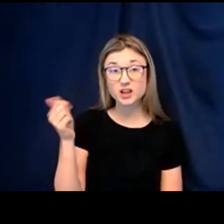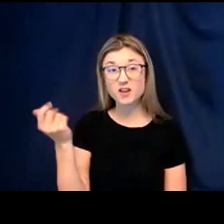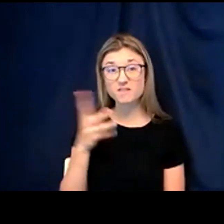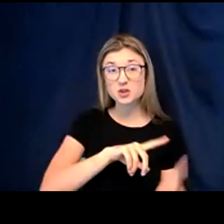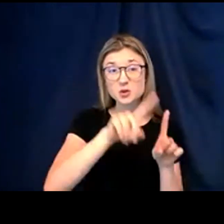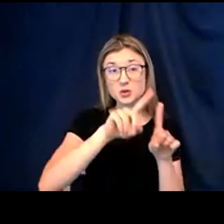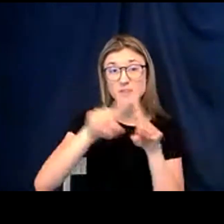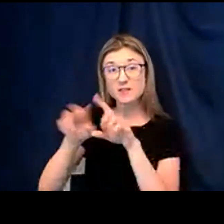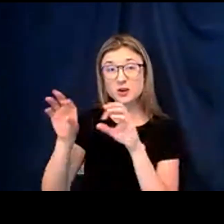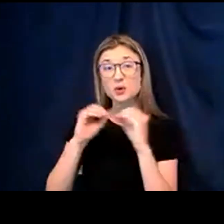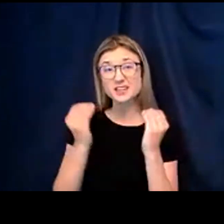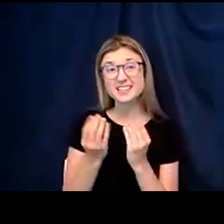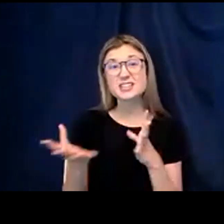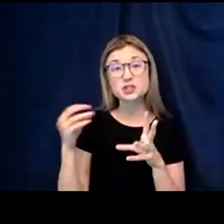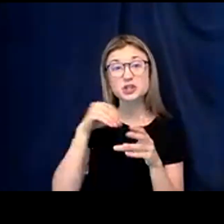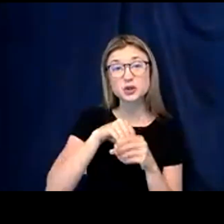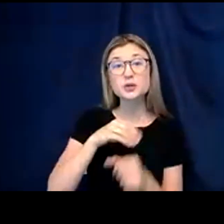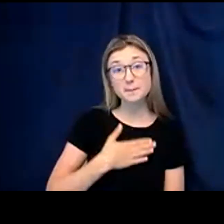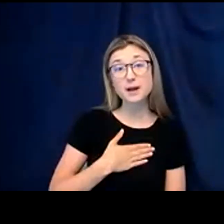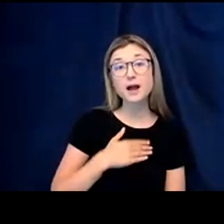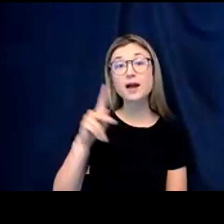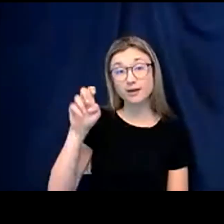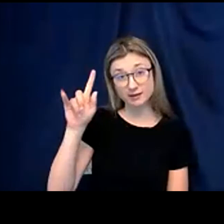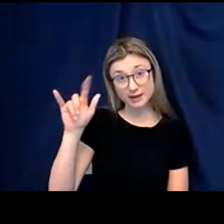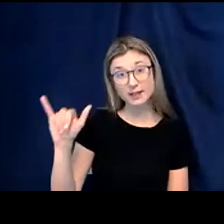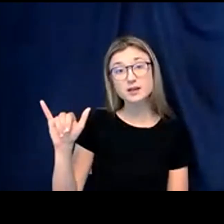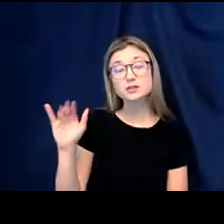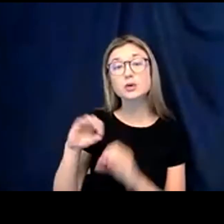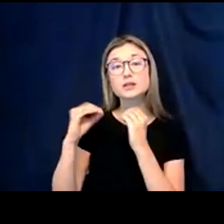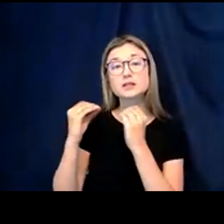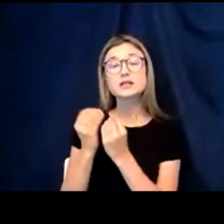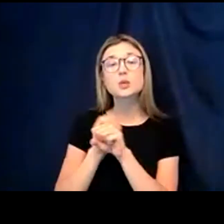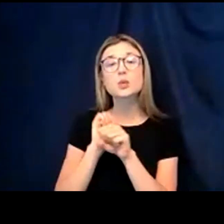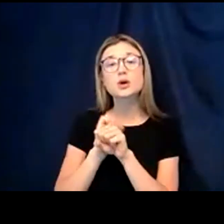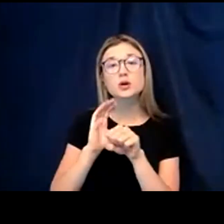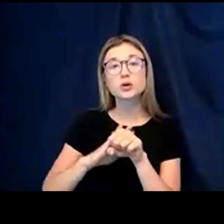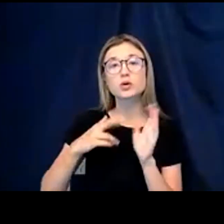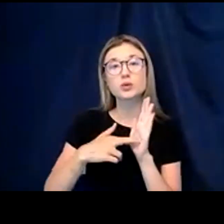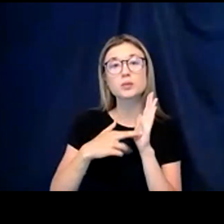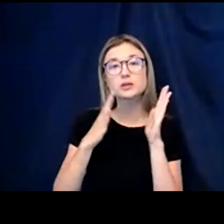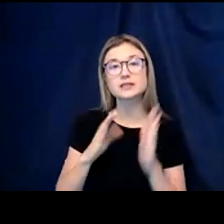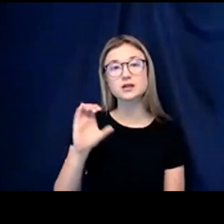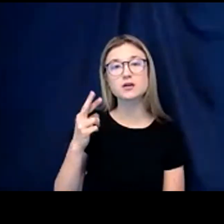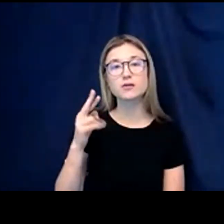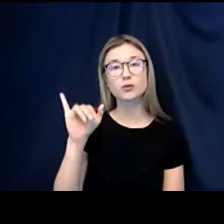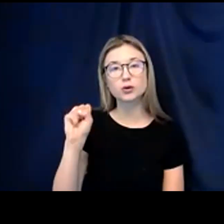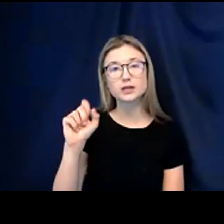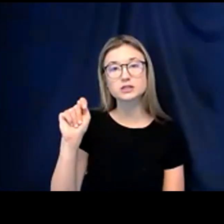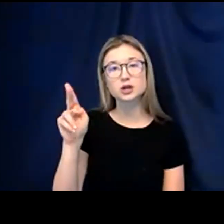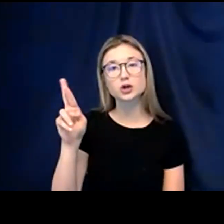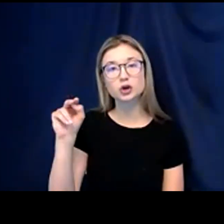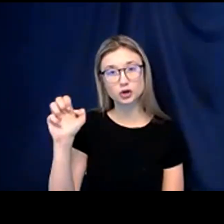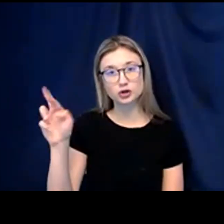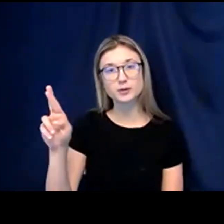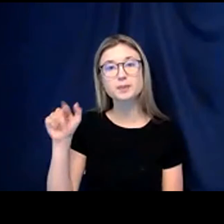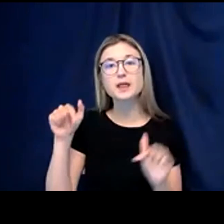organizations, including mine and Kelly's, were working on by Representative Chris Turner. So this was a bill that